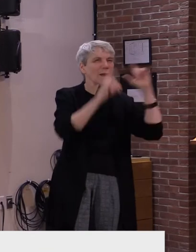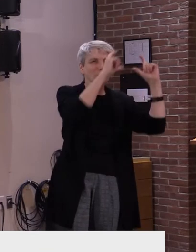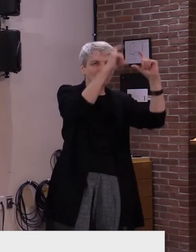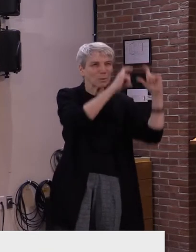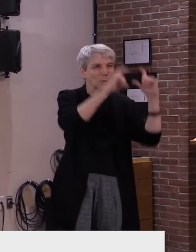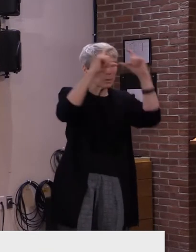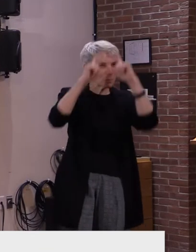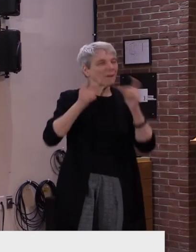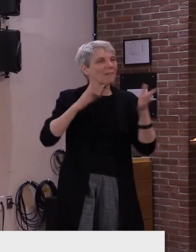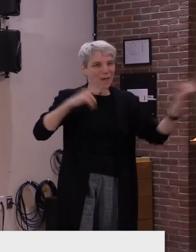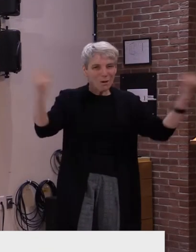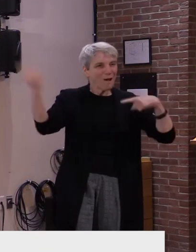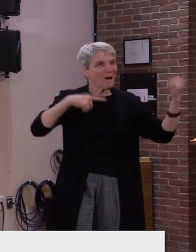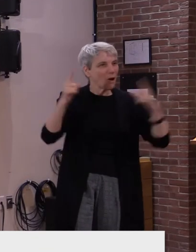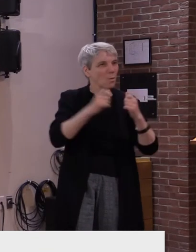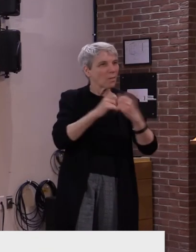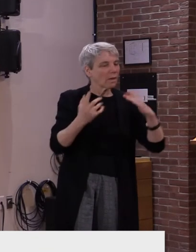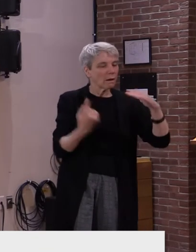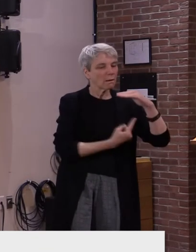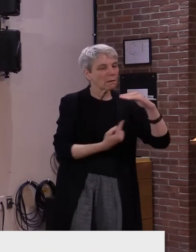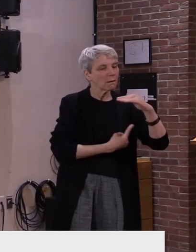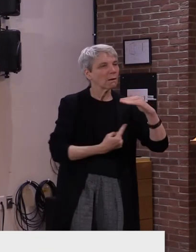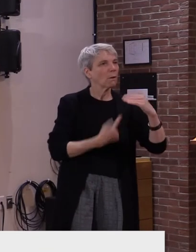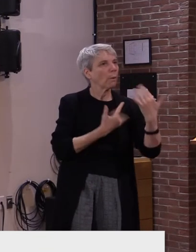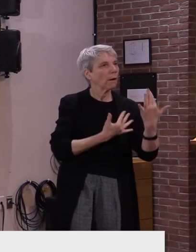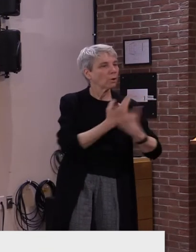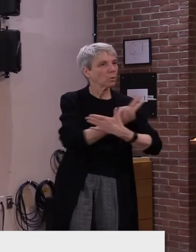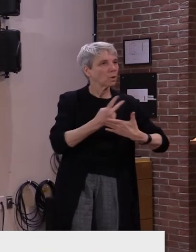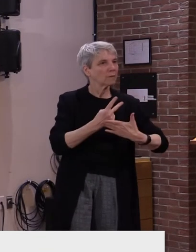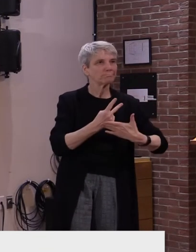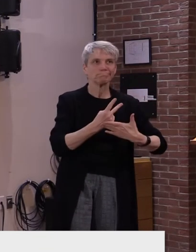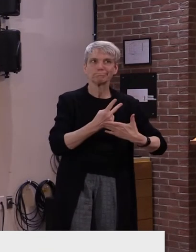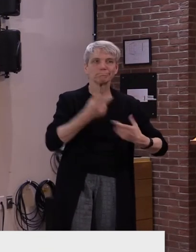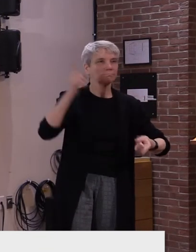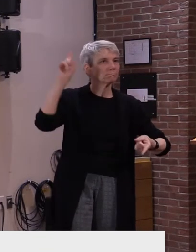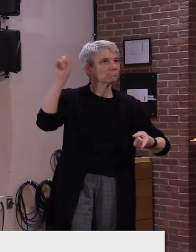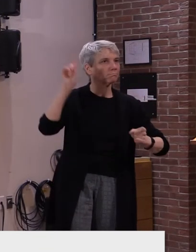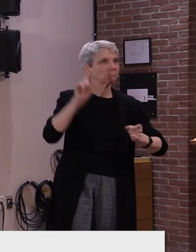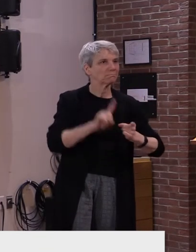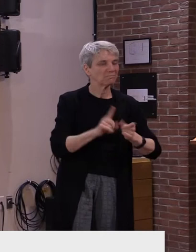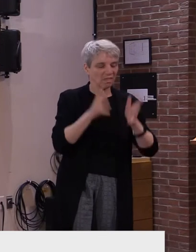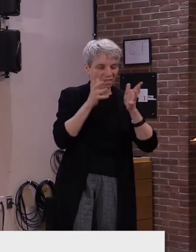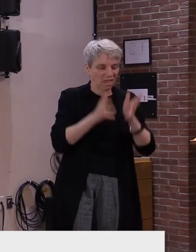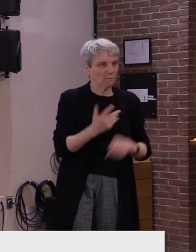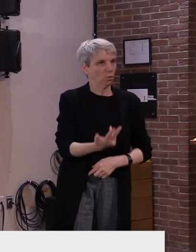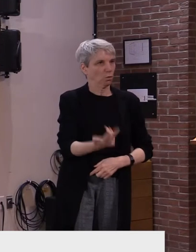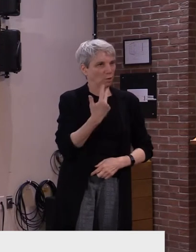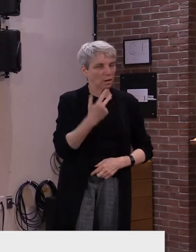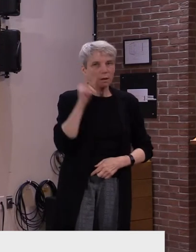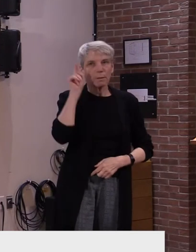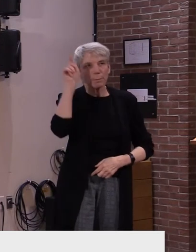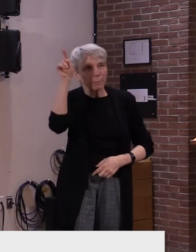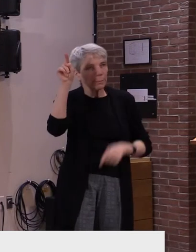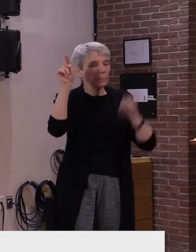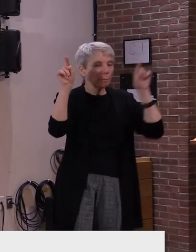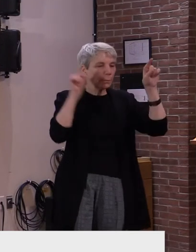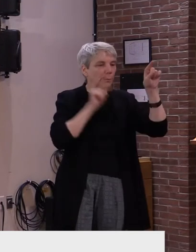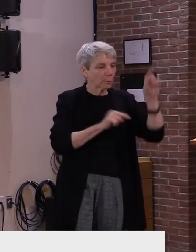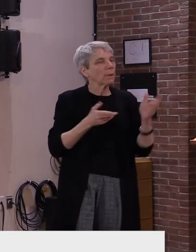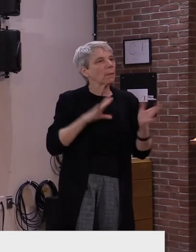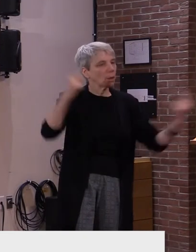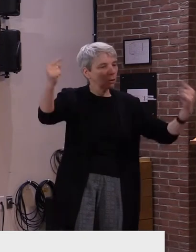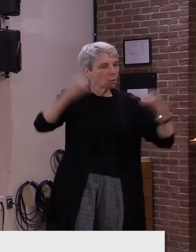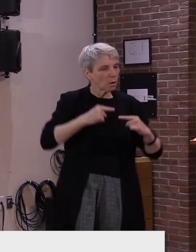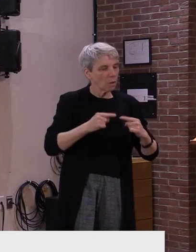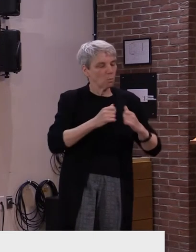about three and the fact is along with social gatherings travel to and from other states without the